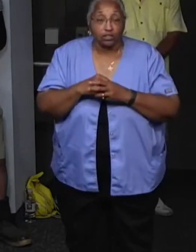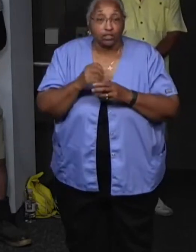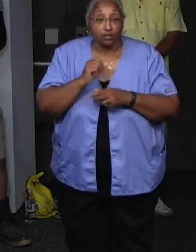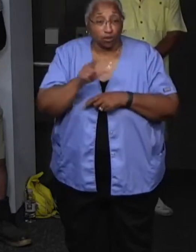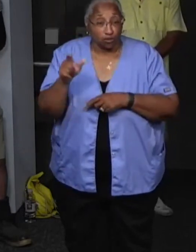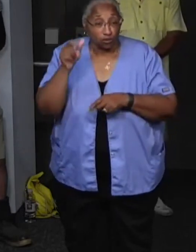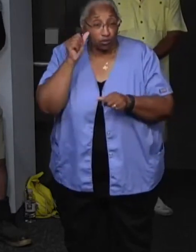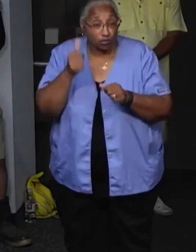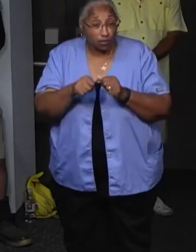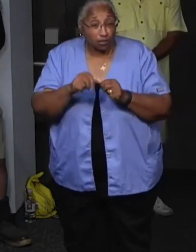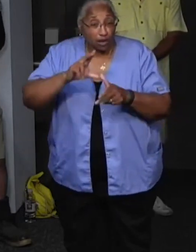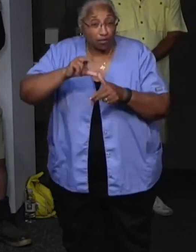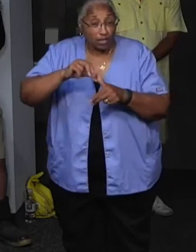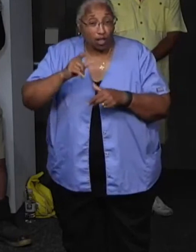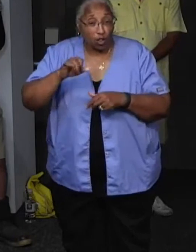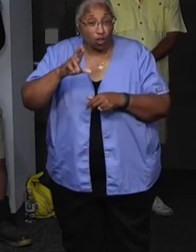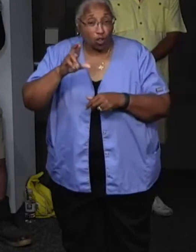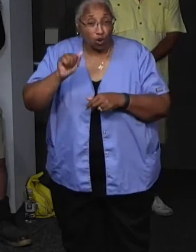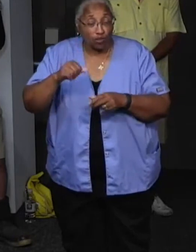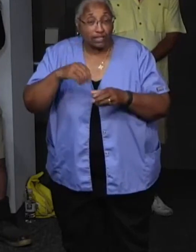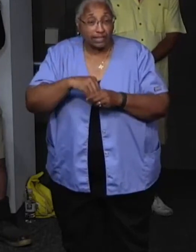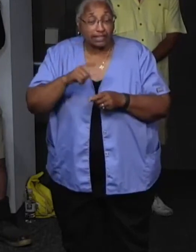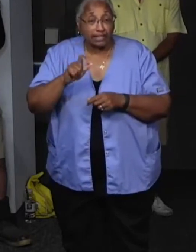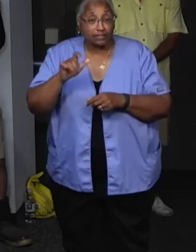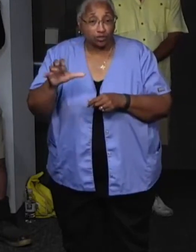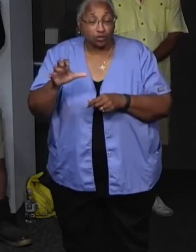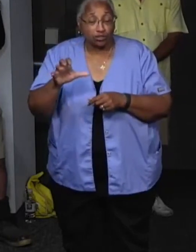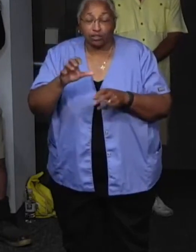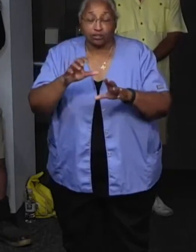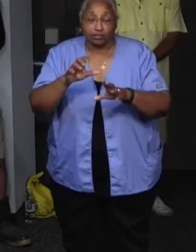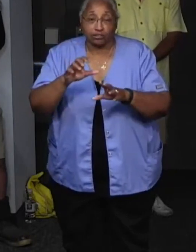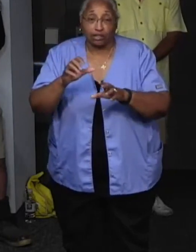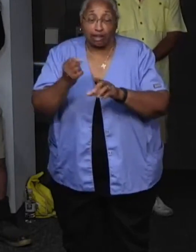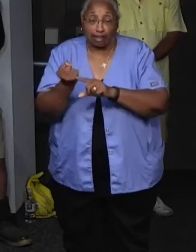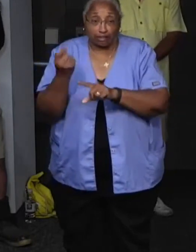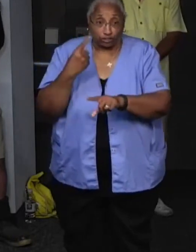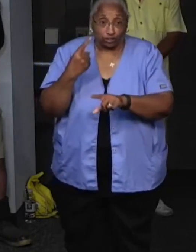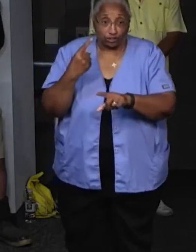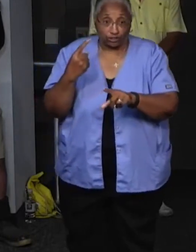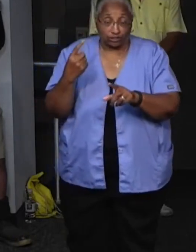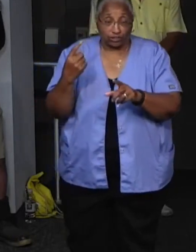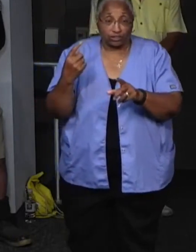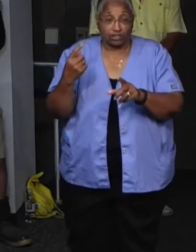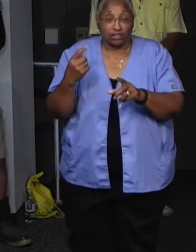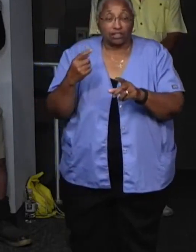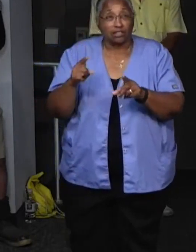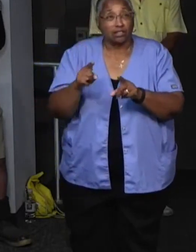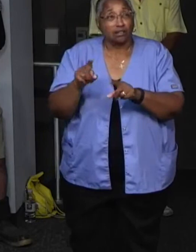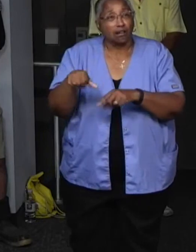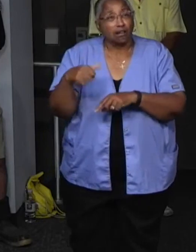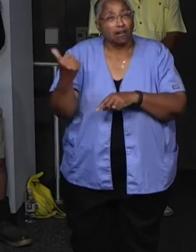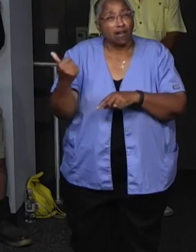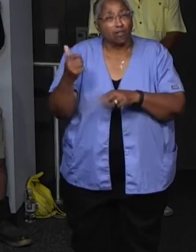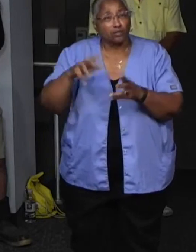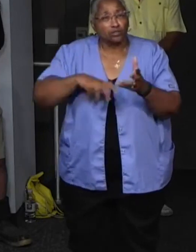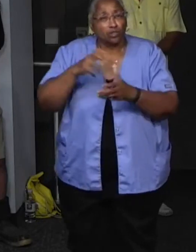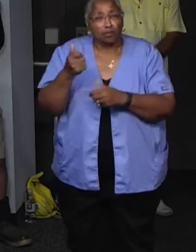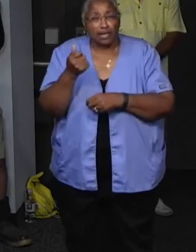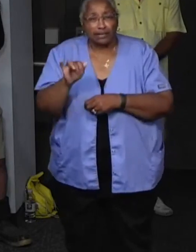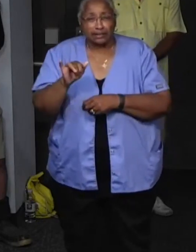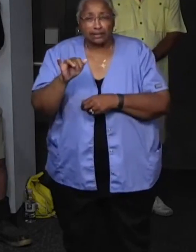remembers Hurricane Laura over in Lake Charles last year. It tied, with this storm and one other from 1856, I believe, as the